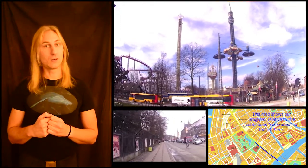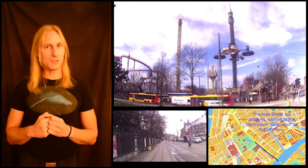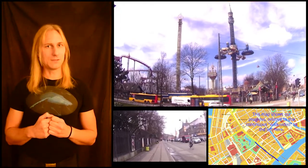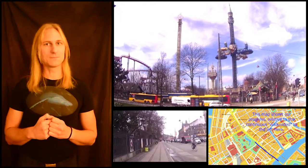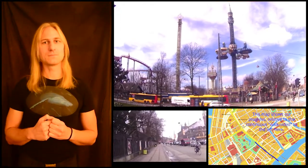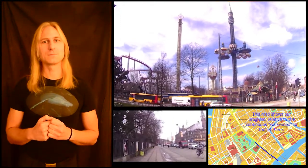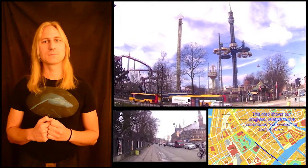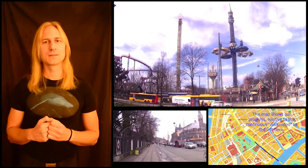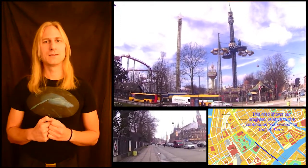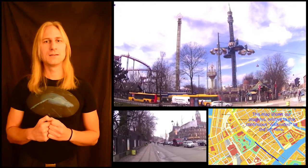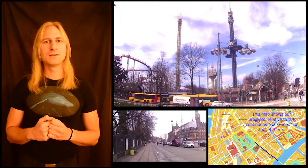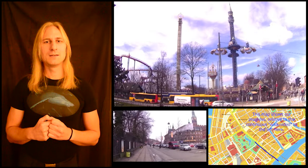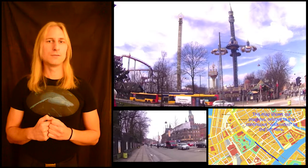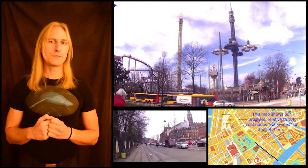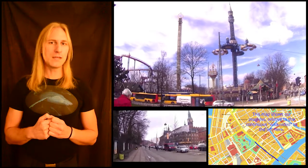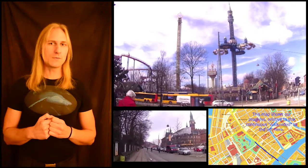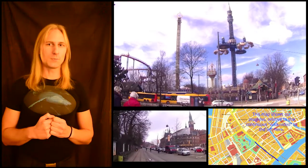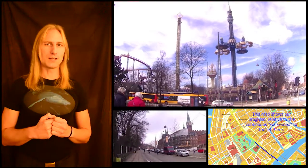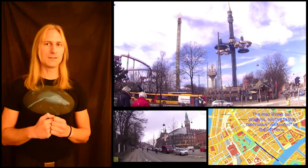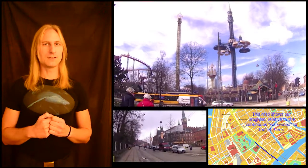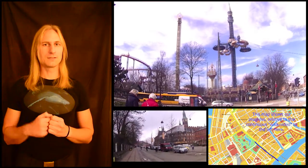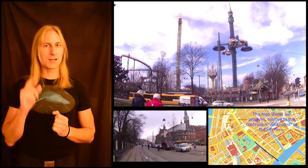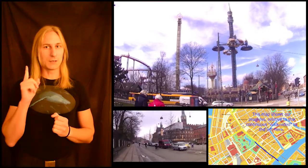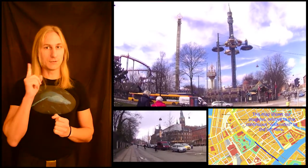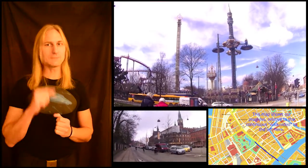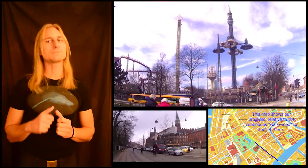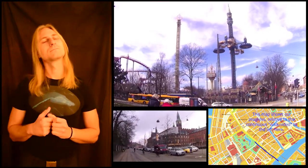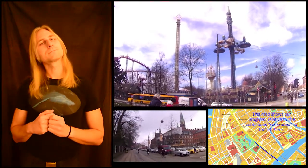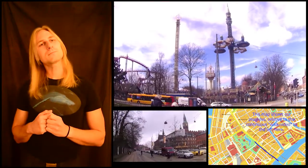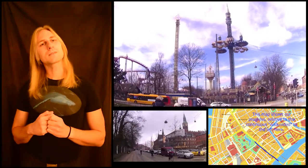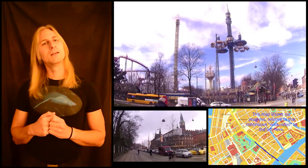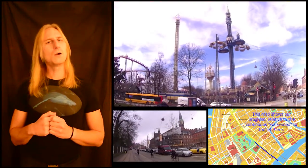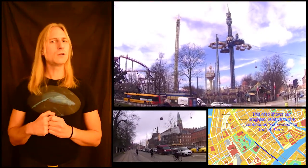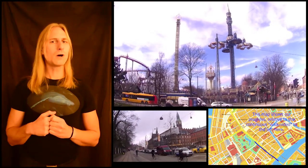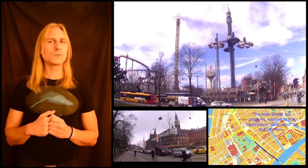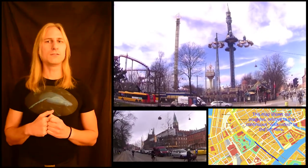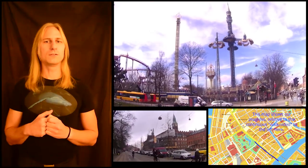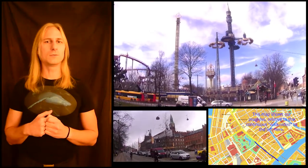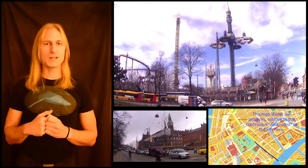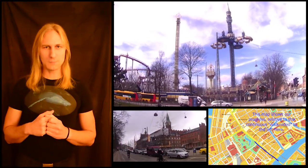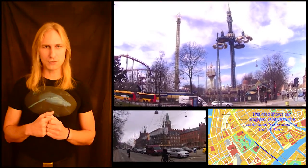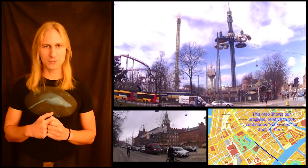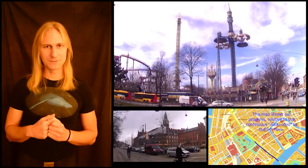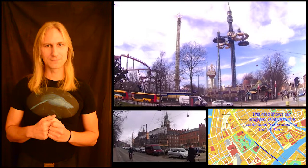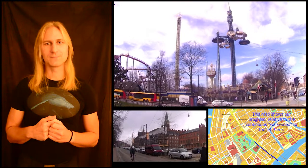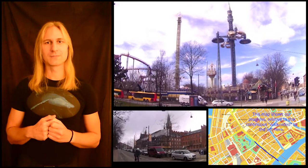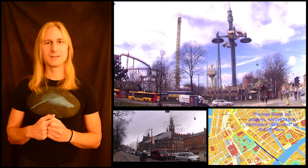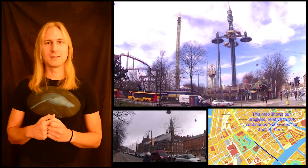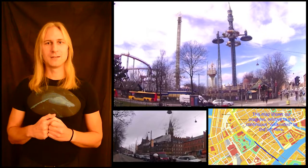and Halloween. The fame of the place is, however, only one reason why I mention